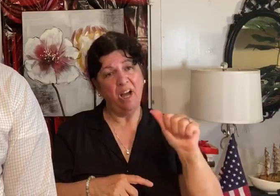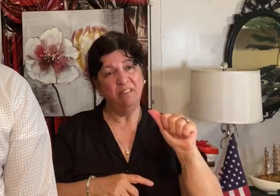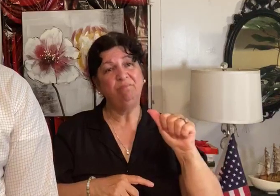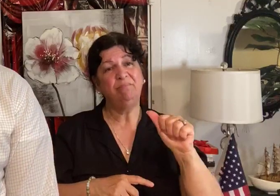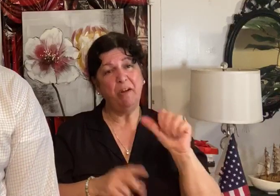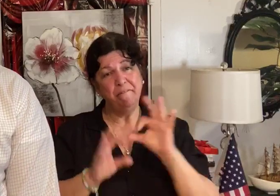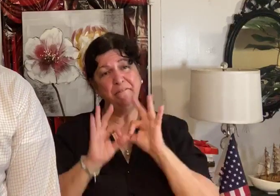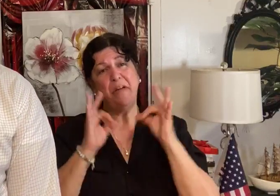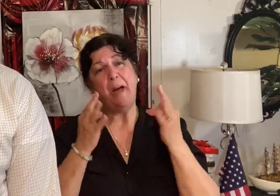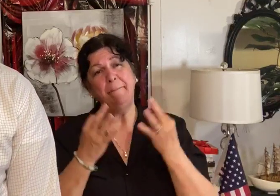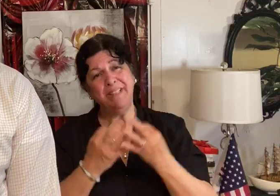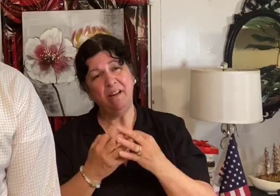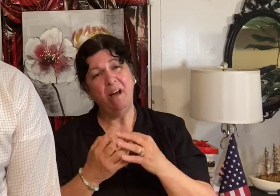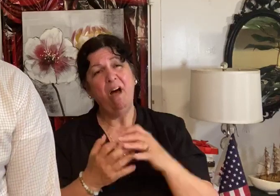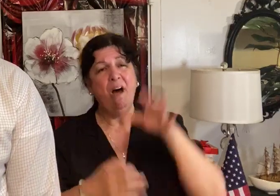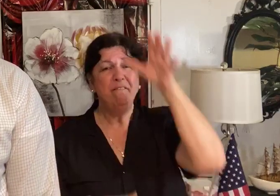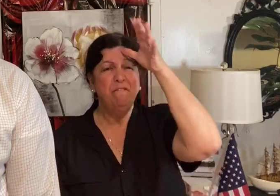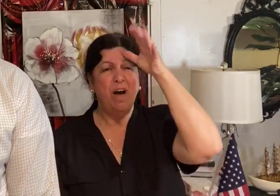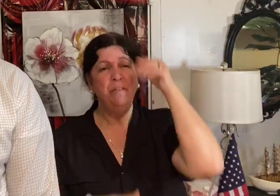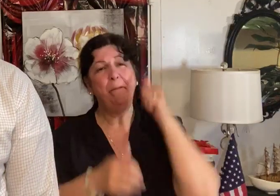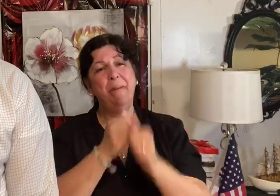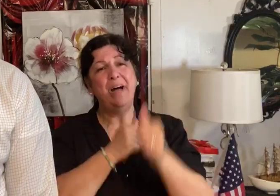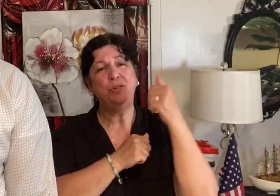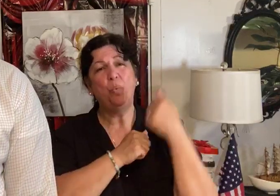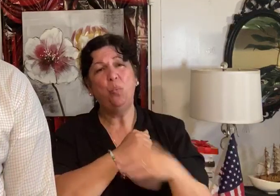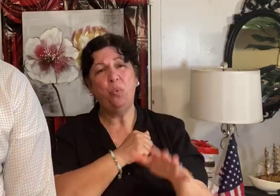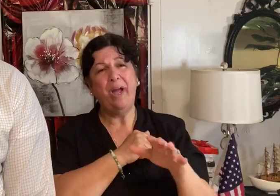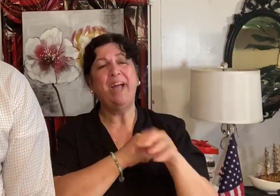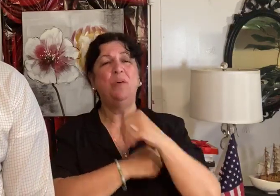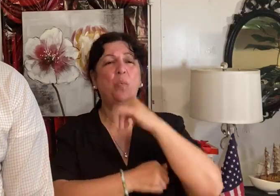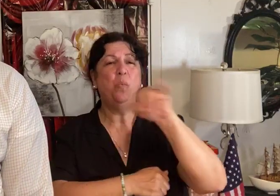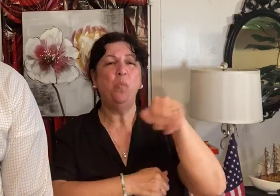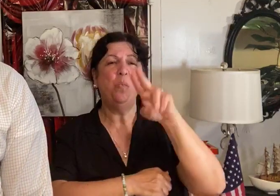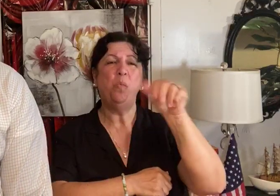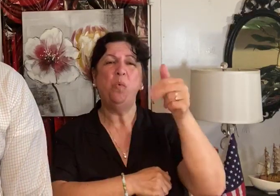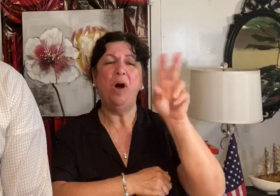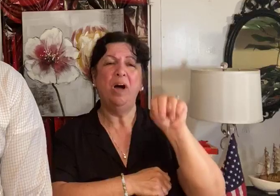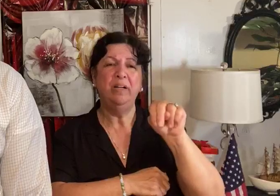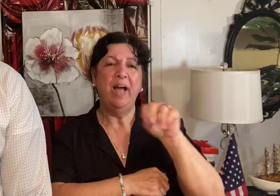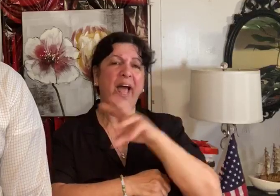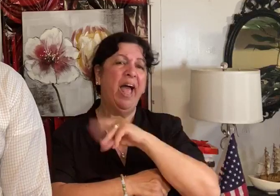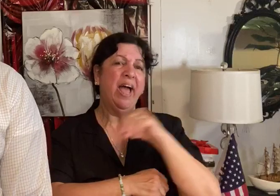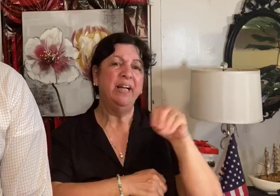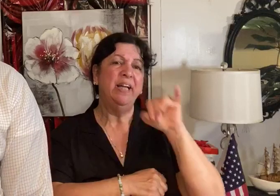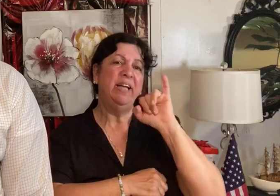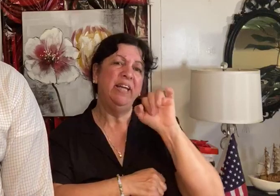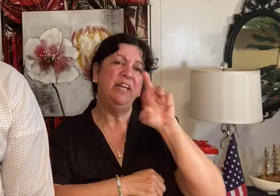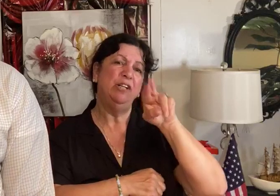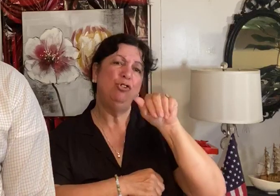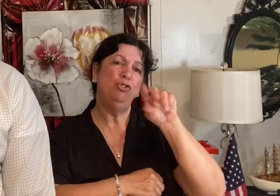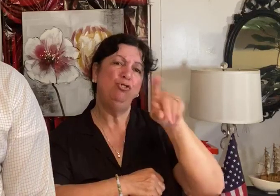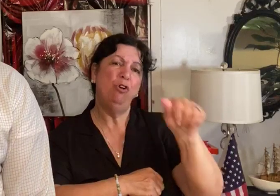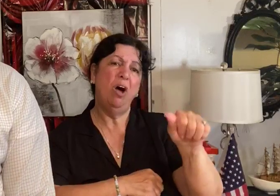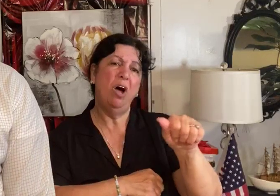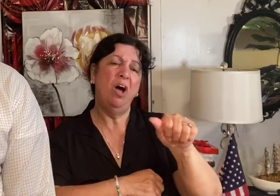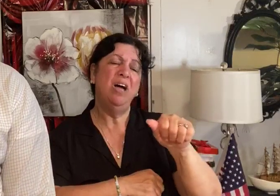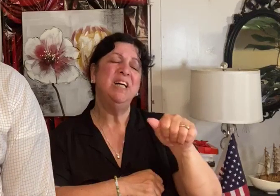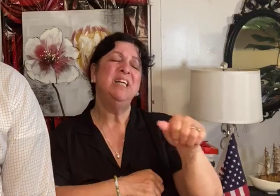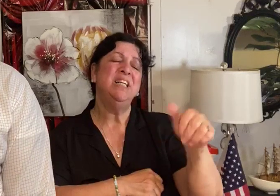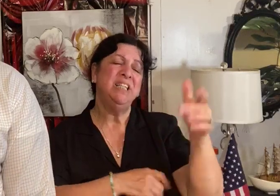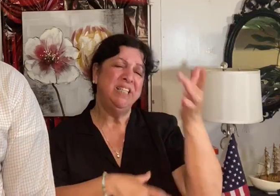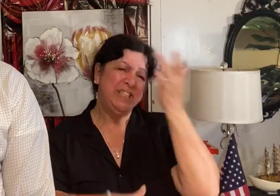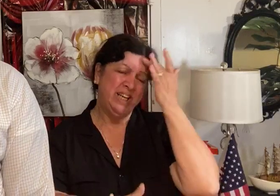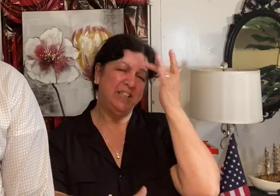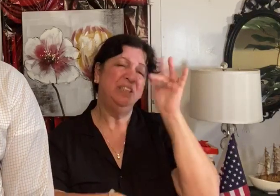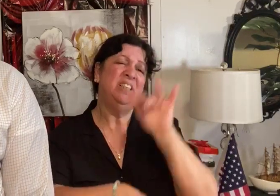of her father, Juan Gonzalez. Also pray for Indra Harrigan. And let me call out two other